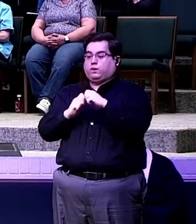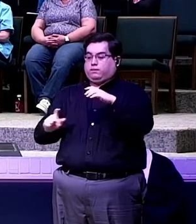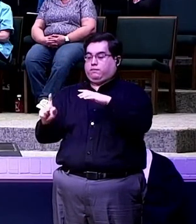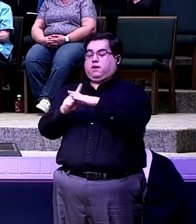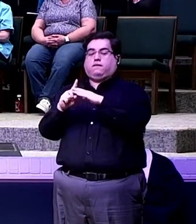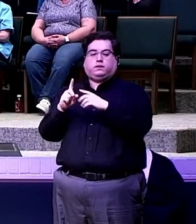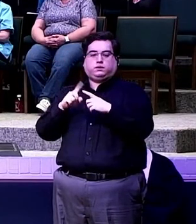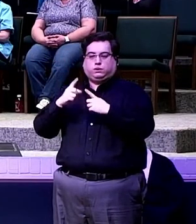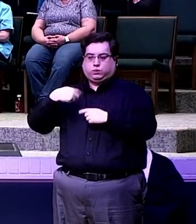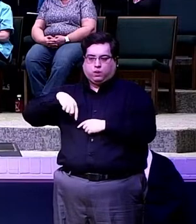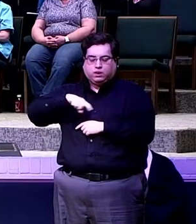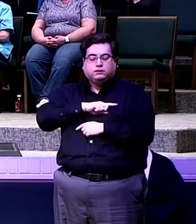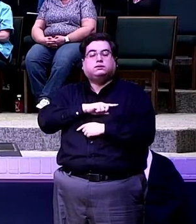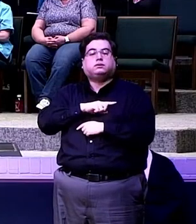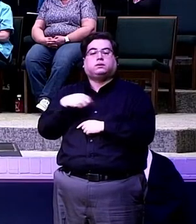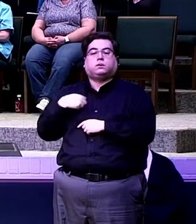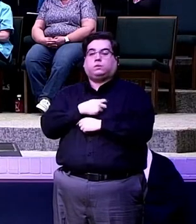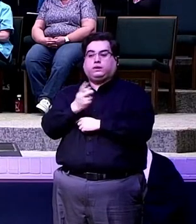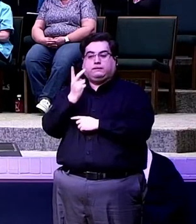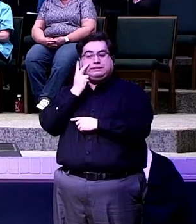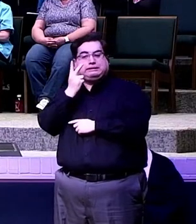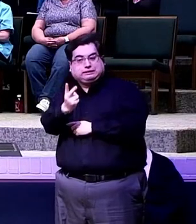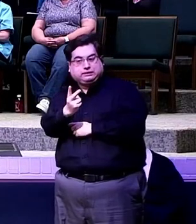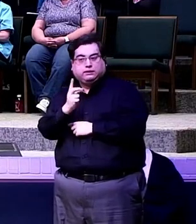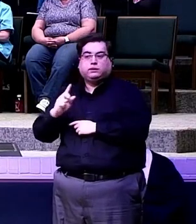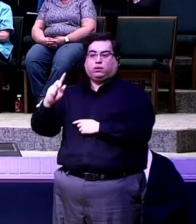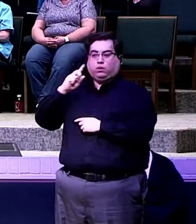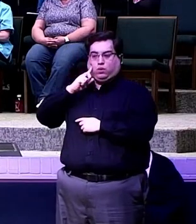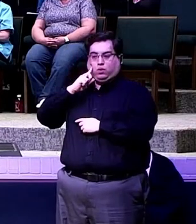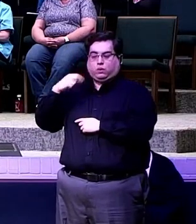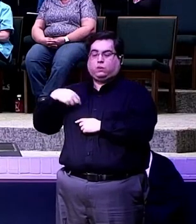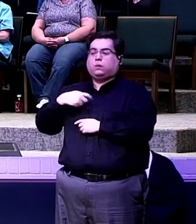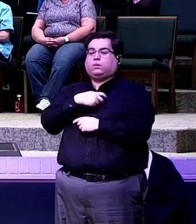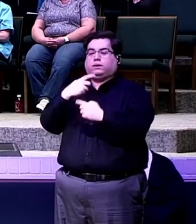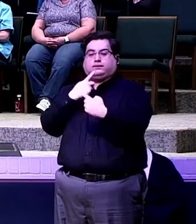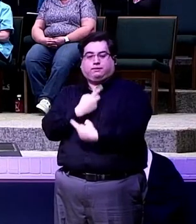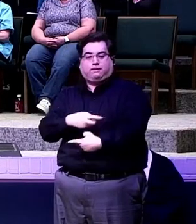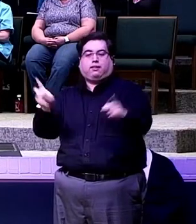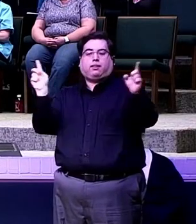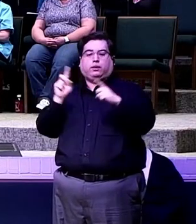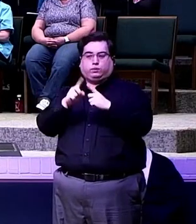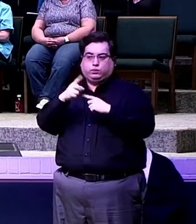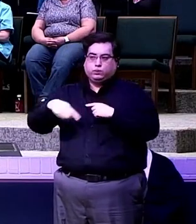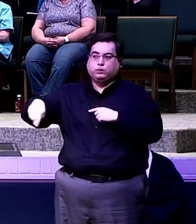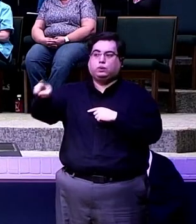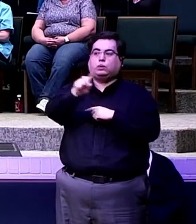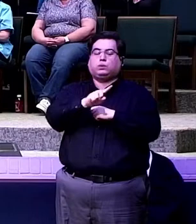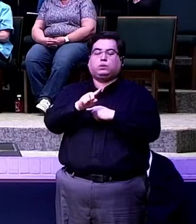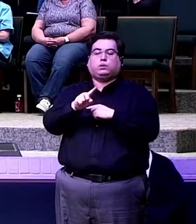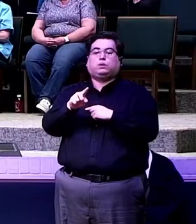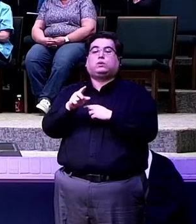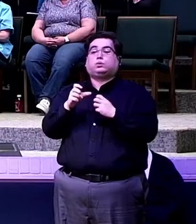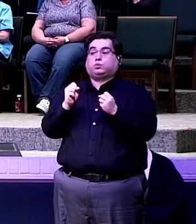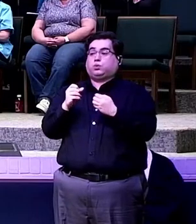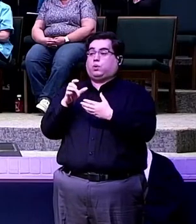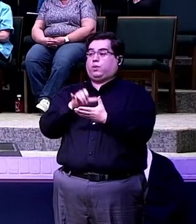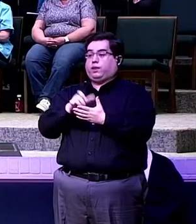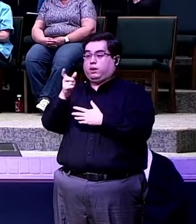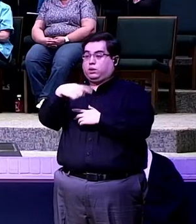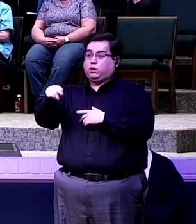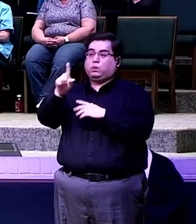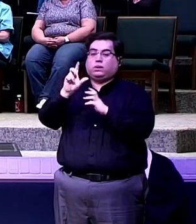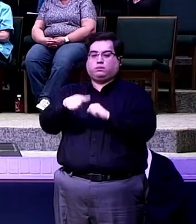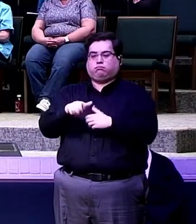us. What we have seen and heard, we declare to you, so that you may be one of